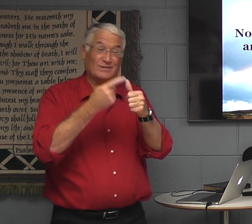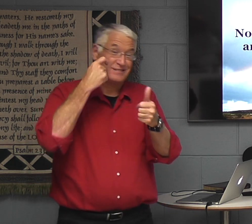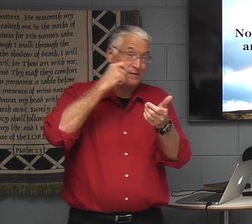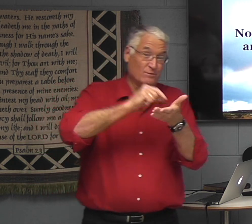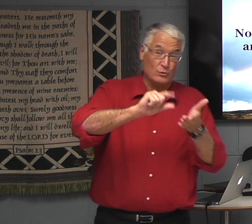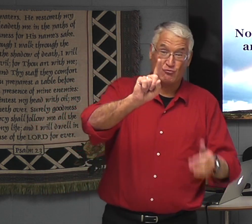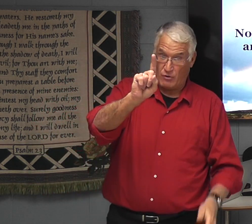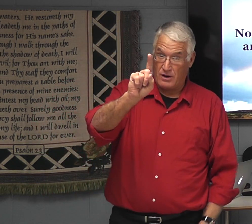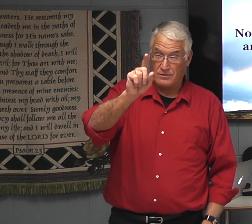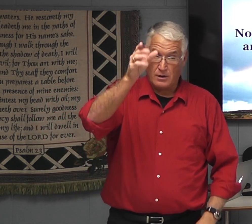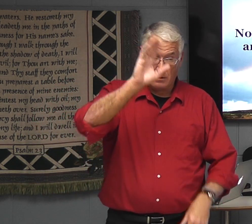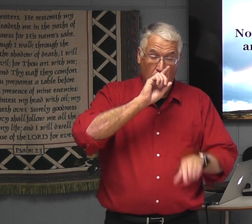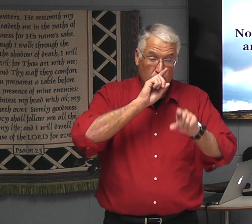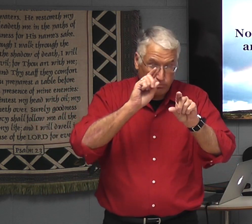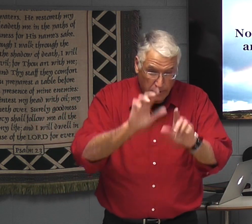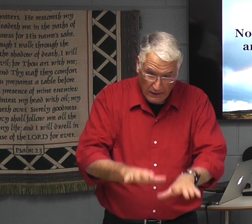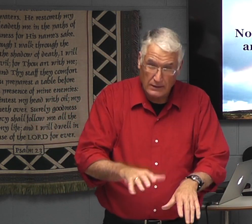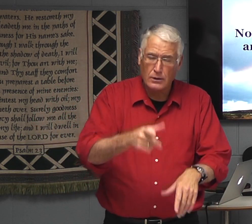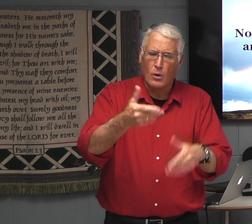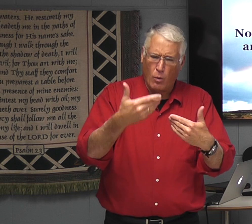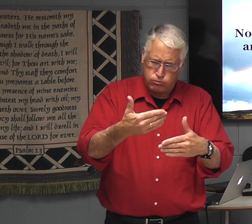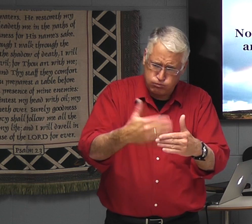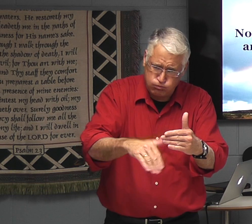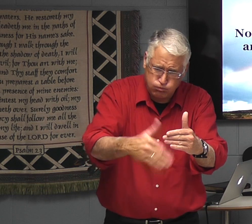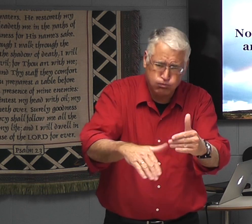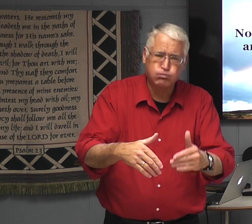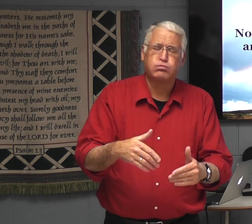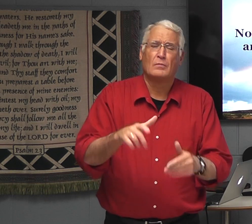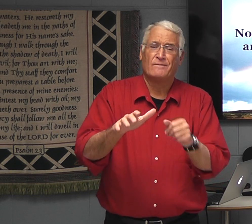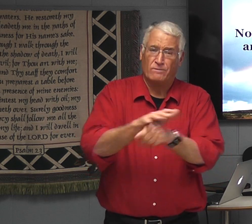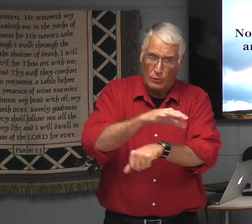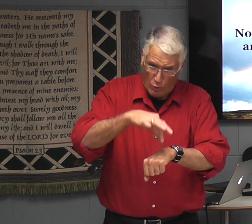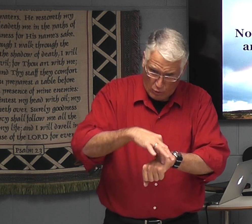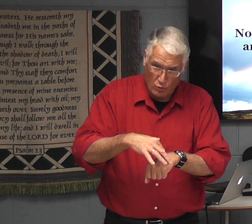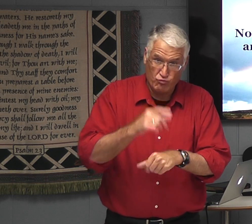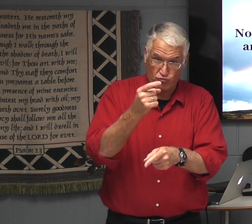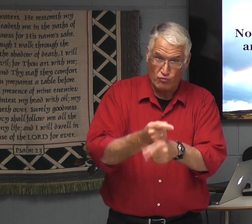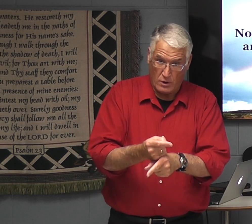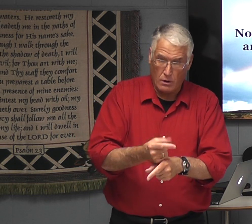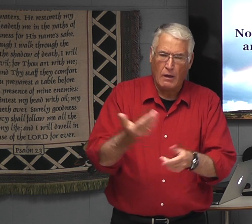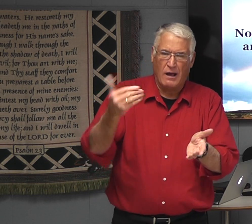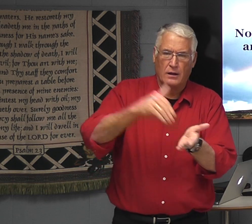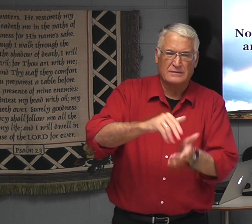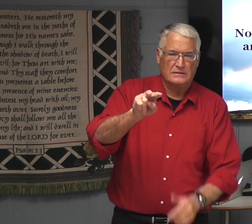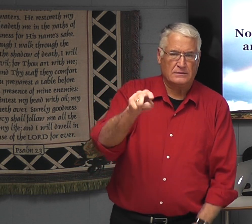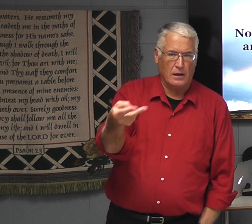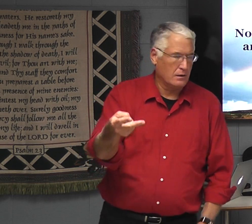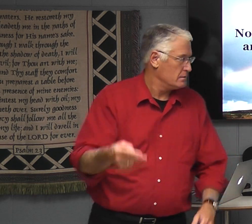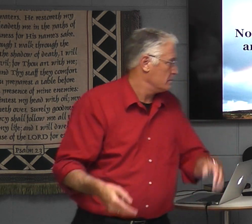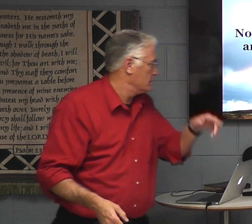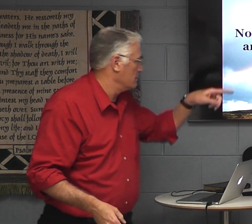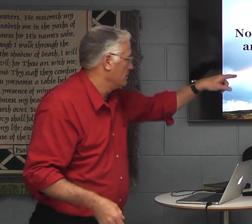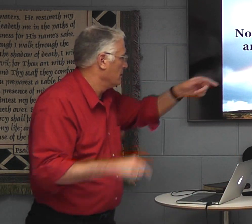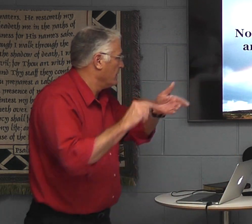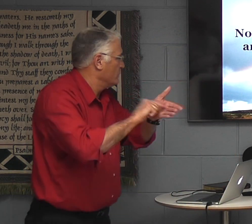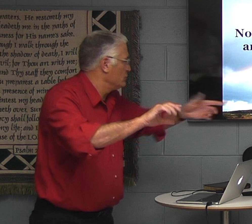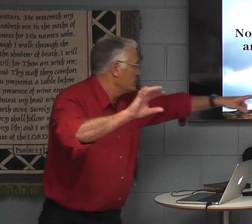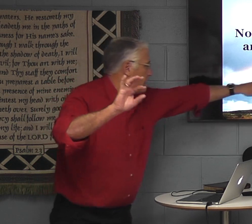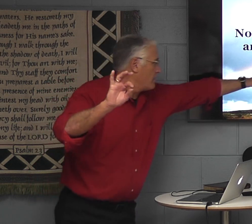So this is something interesting. From verse 1 it says they blessed them to have many children, to multiply. And this is